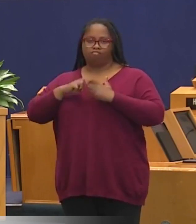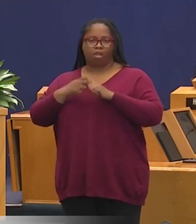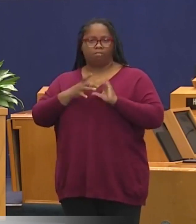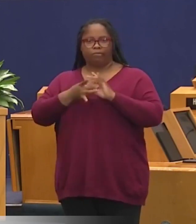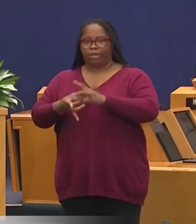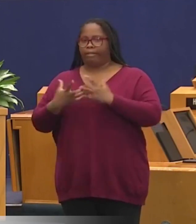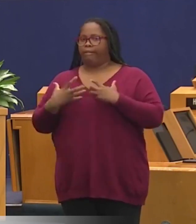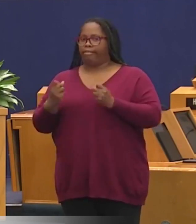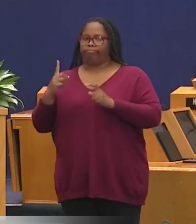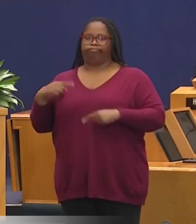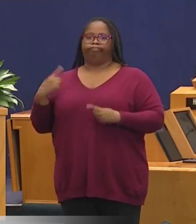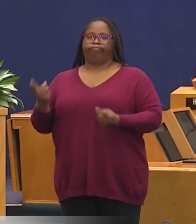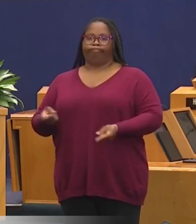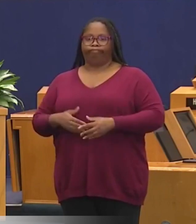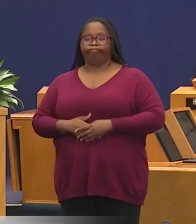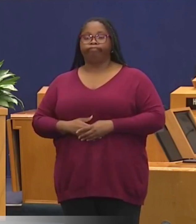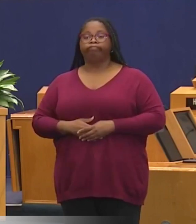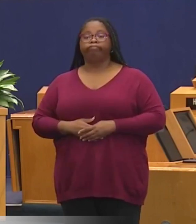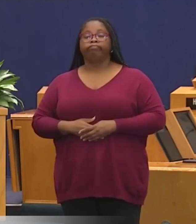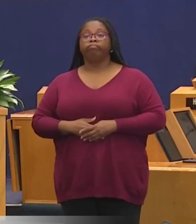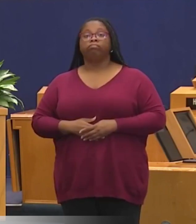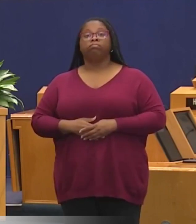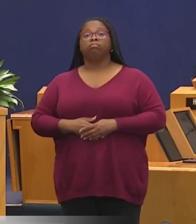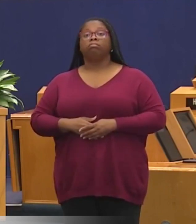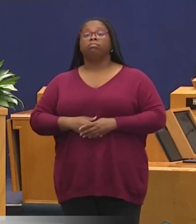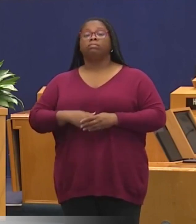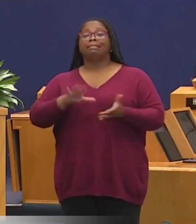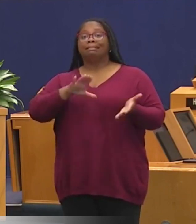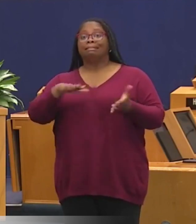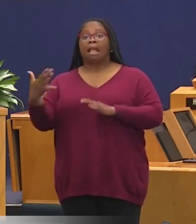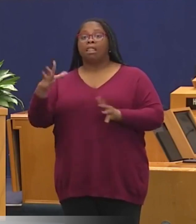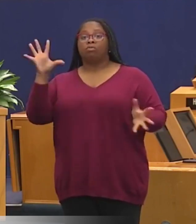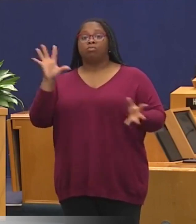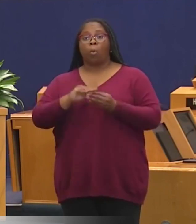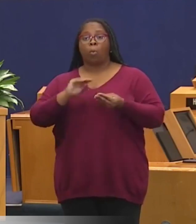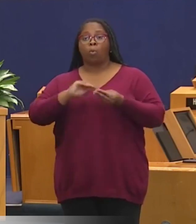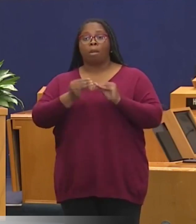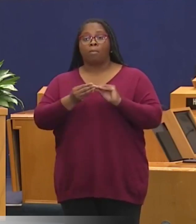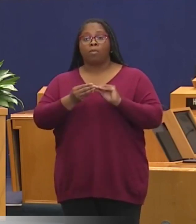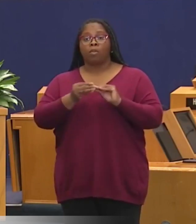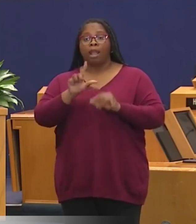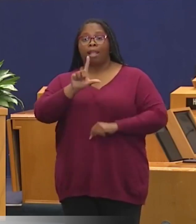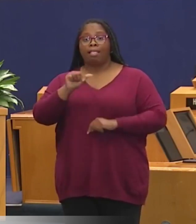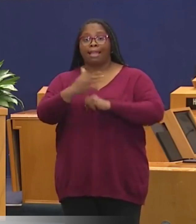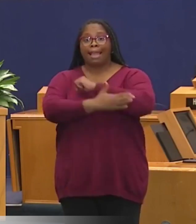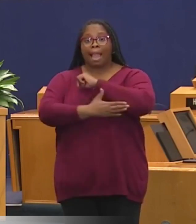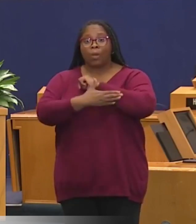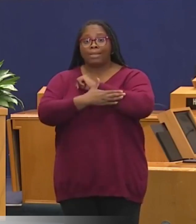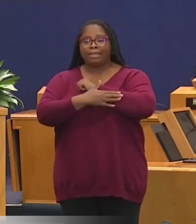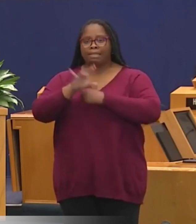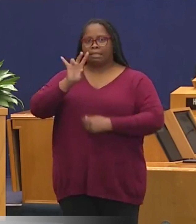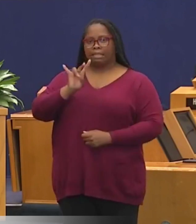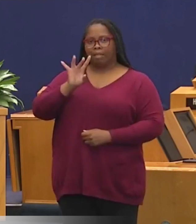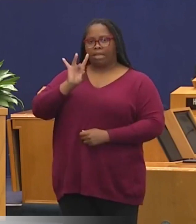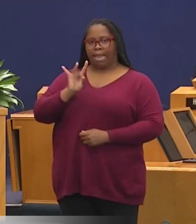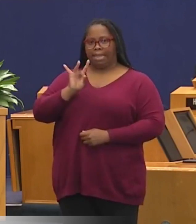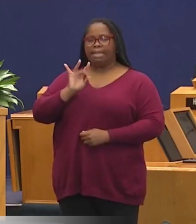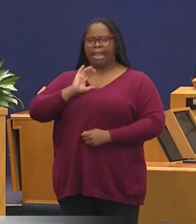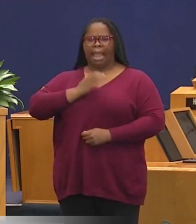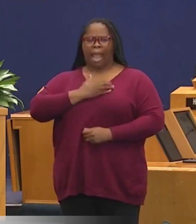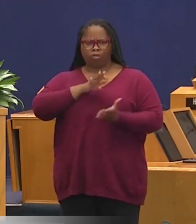conditions. This brings the total number of deaths to 78 in LA County, and our mortality rate